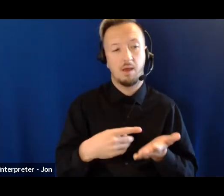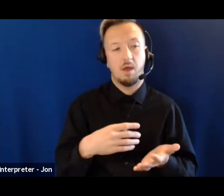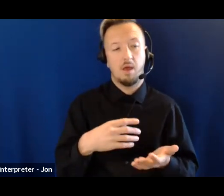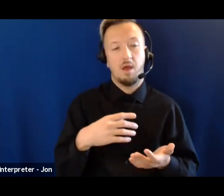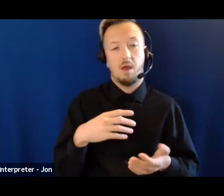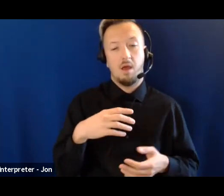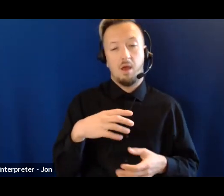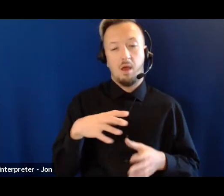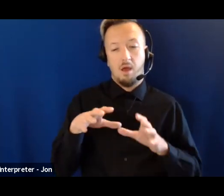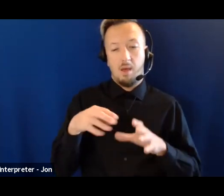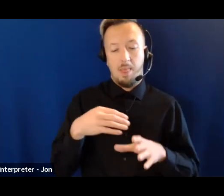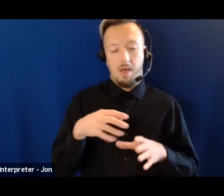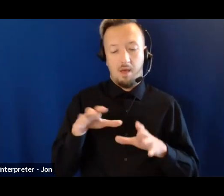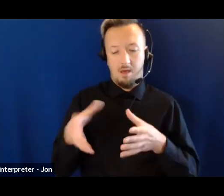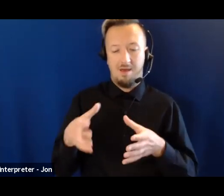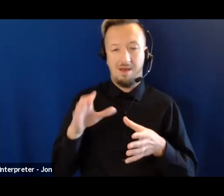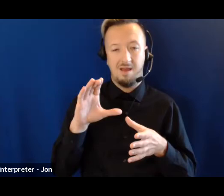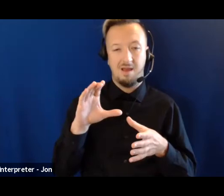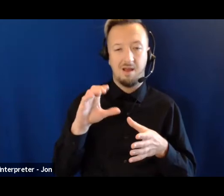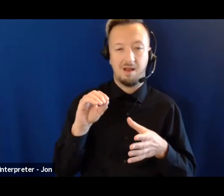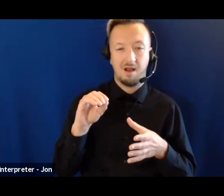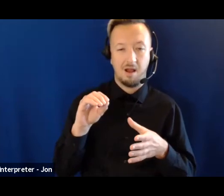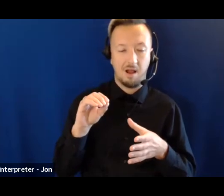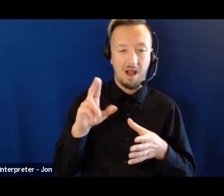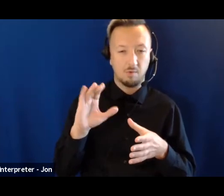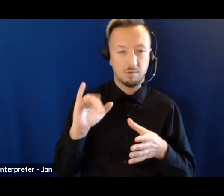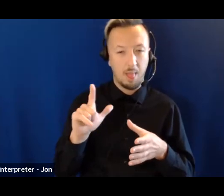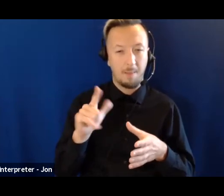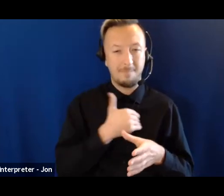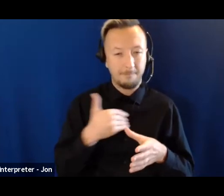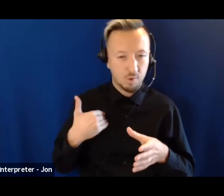you know, what you should look for.